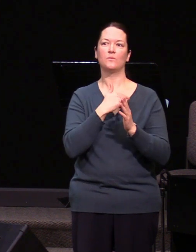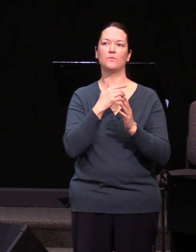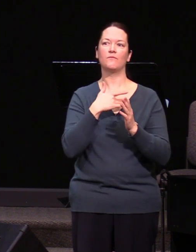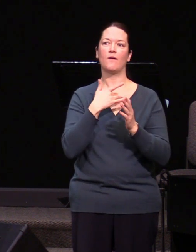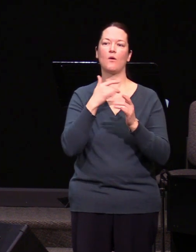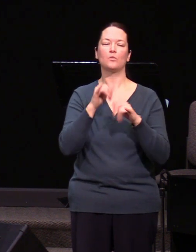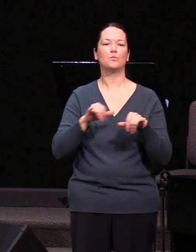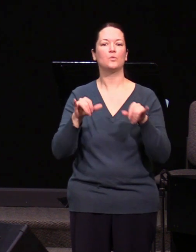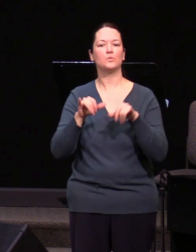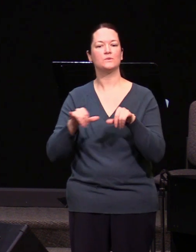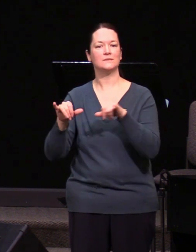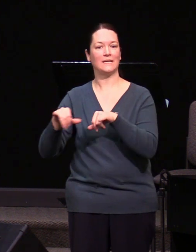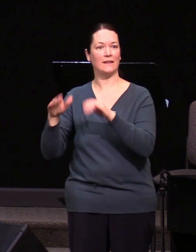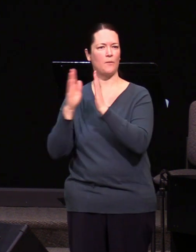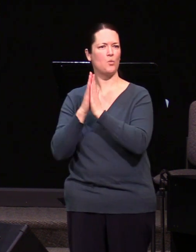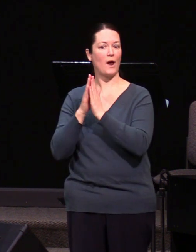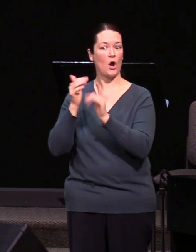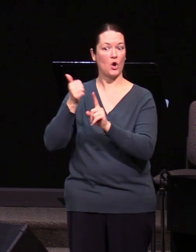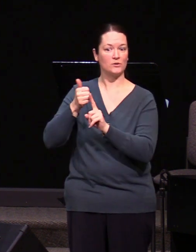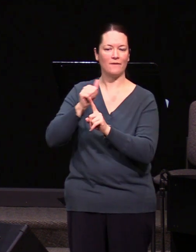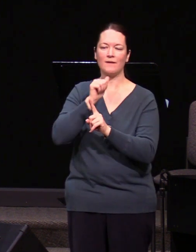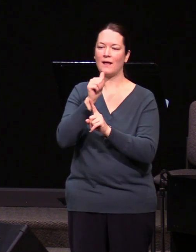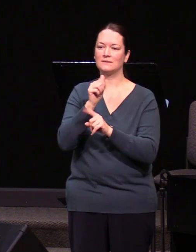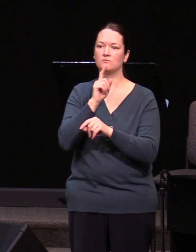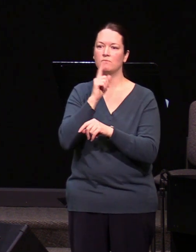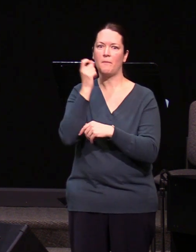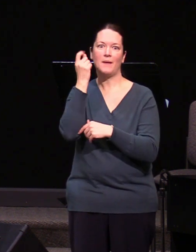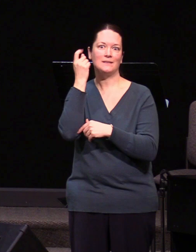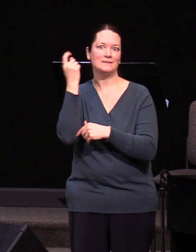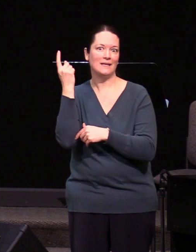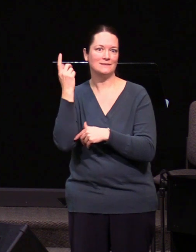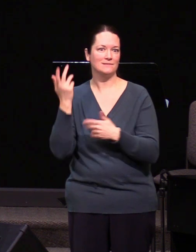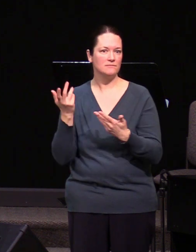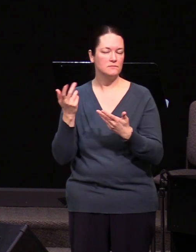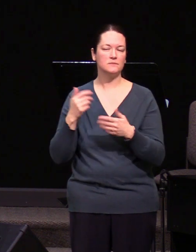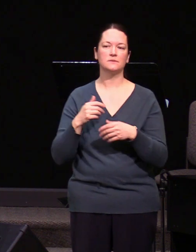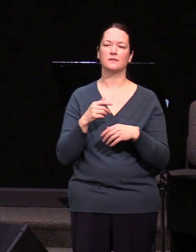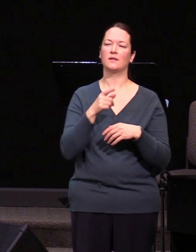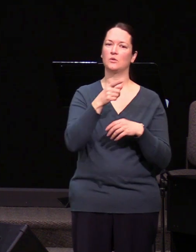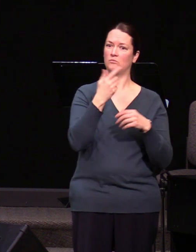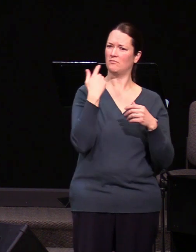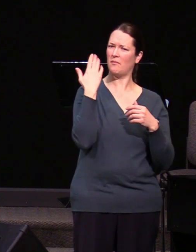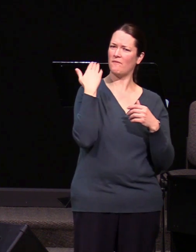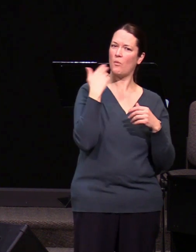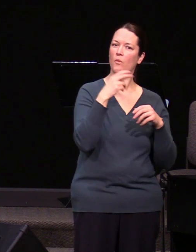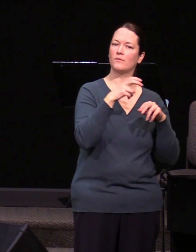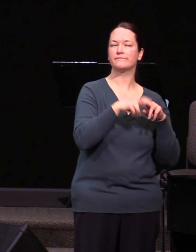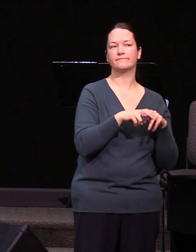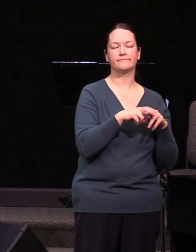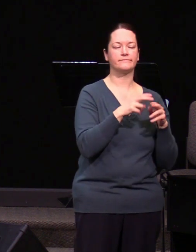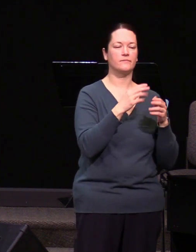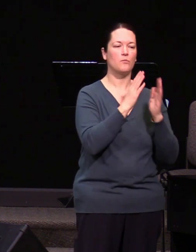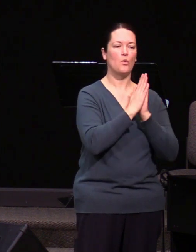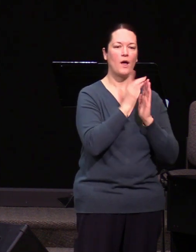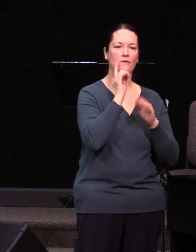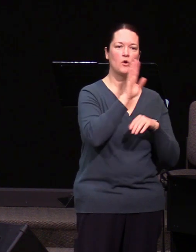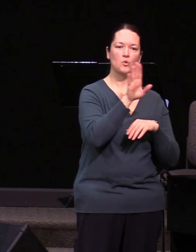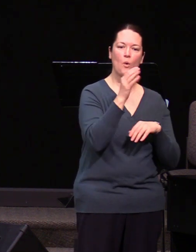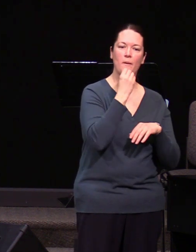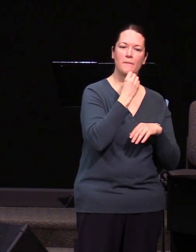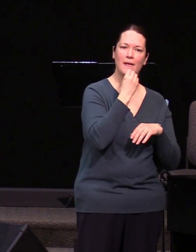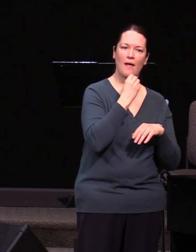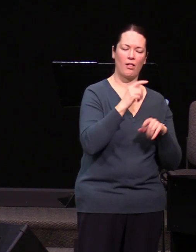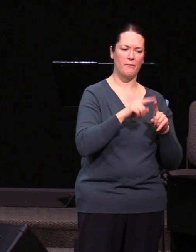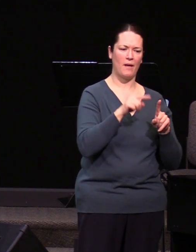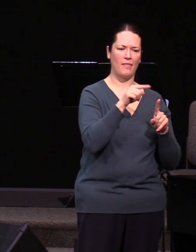routine where the prayers themselves don't make sense. Like, have you ever sat down to pray for your meal, but your meal